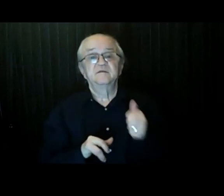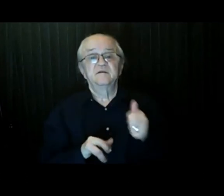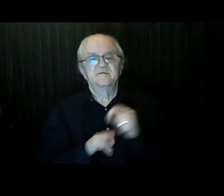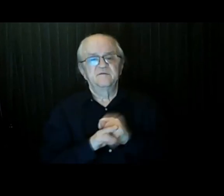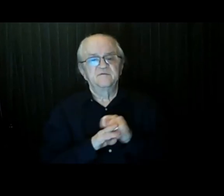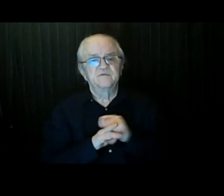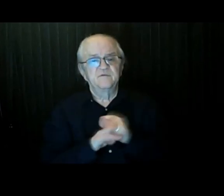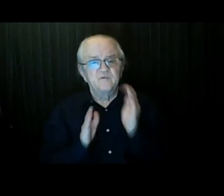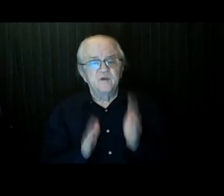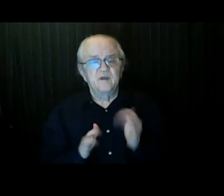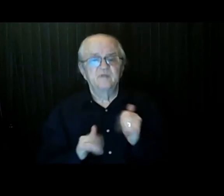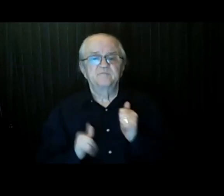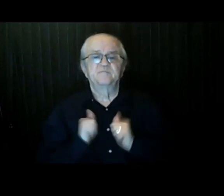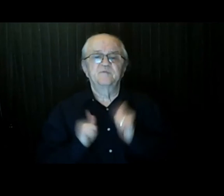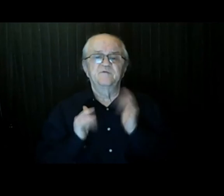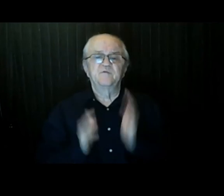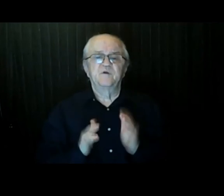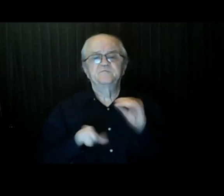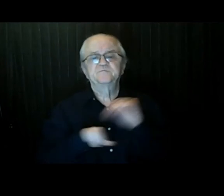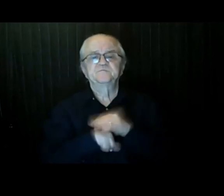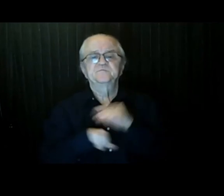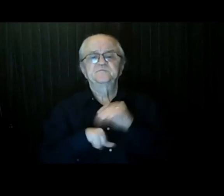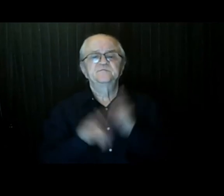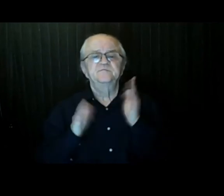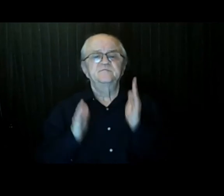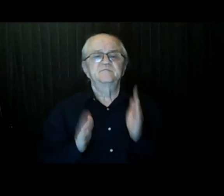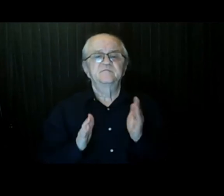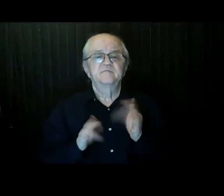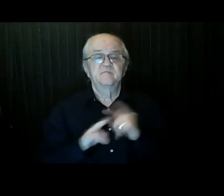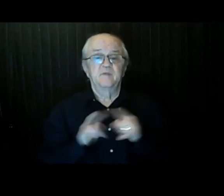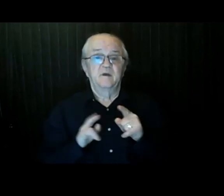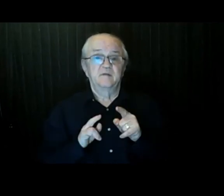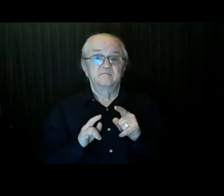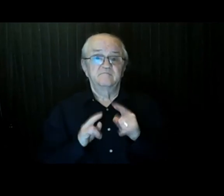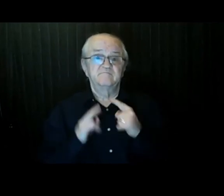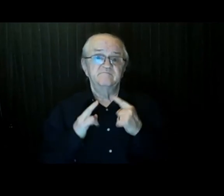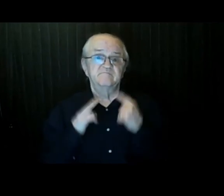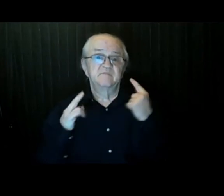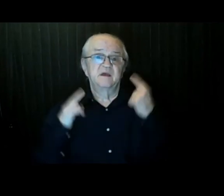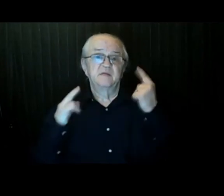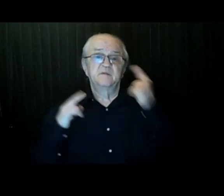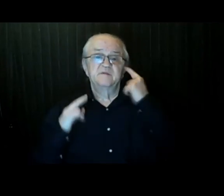and a performer, a consultant, perhaps best known for her character